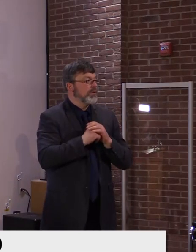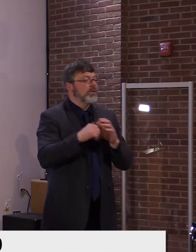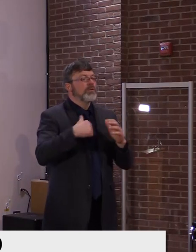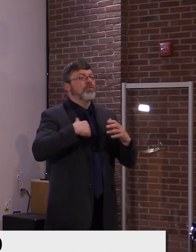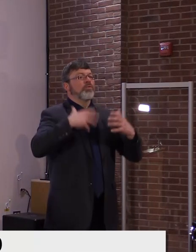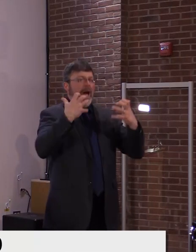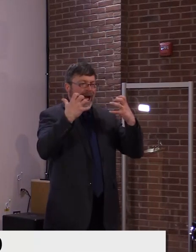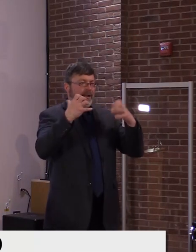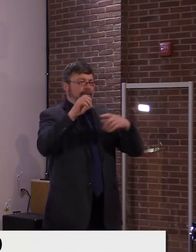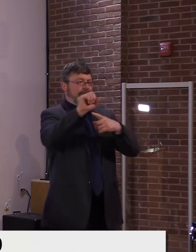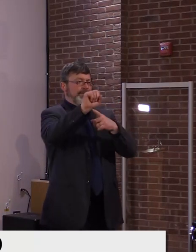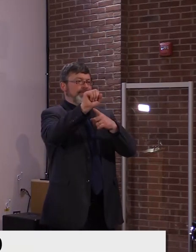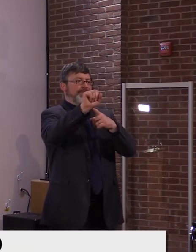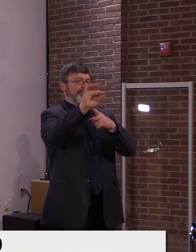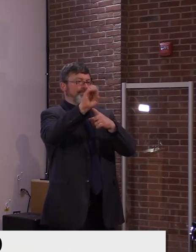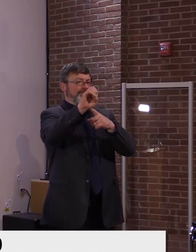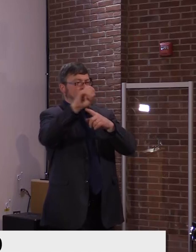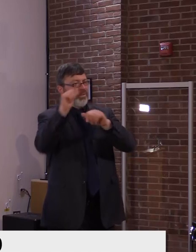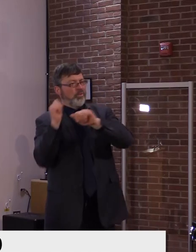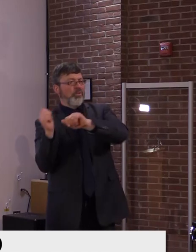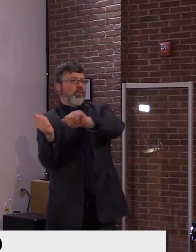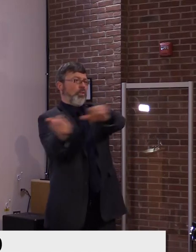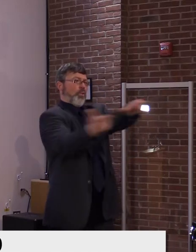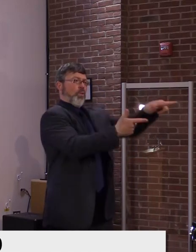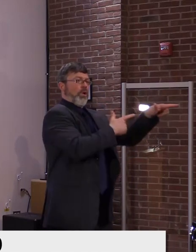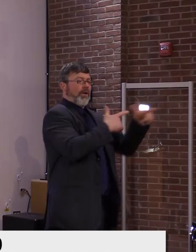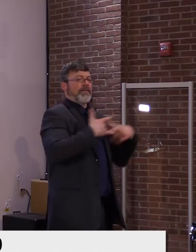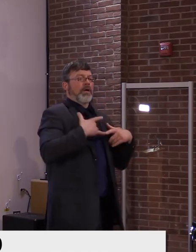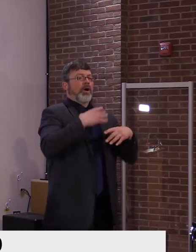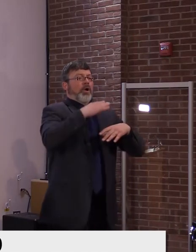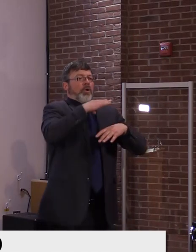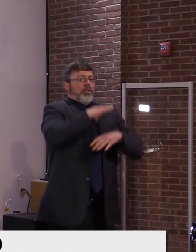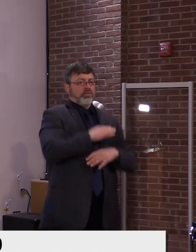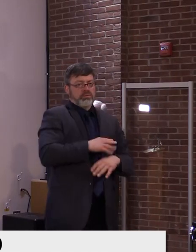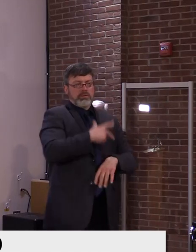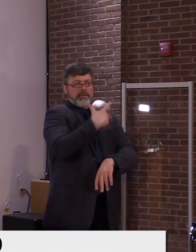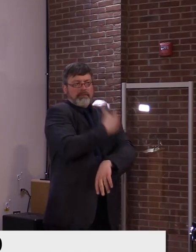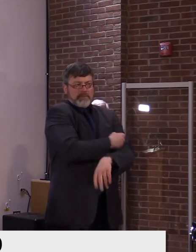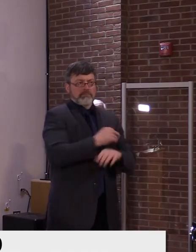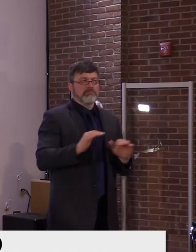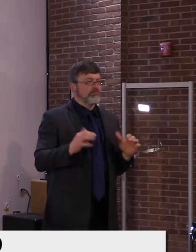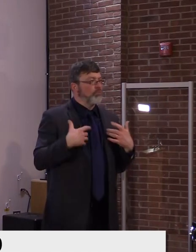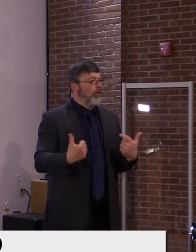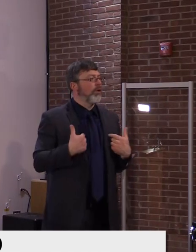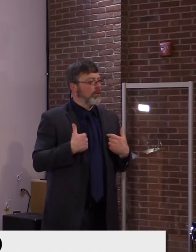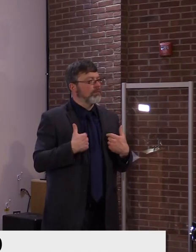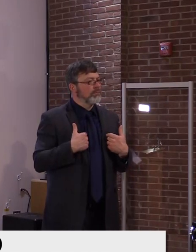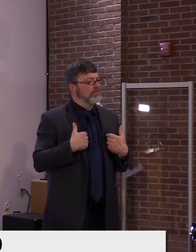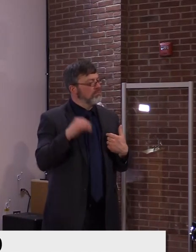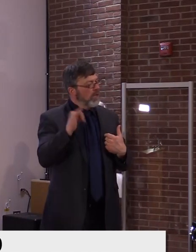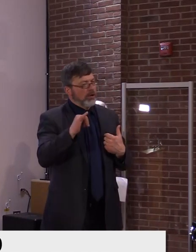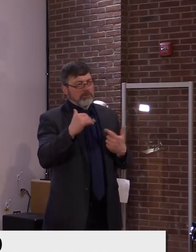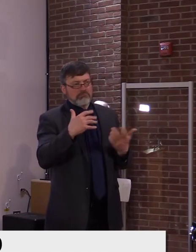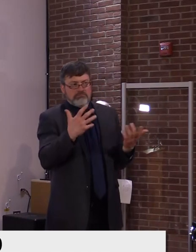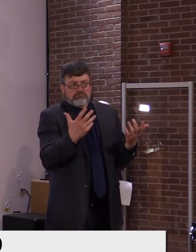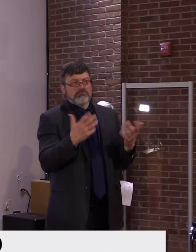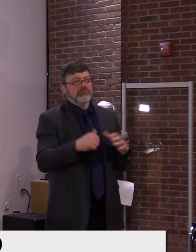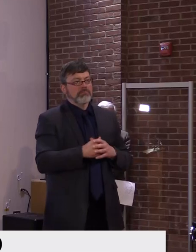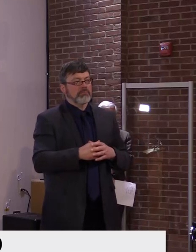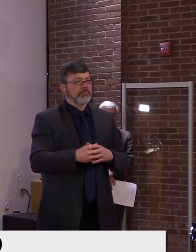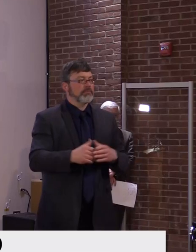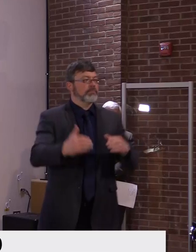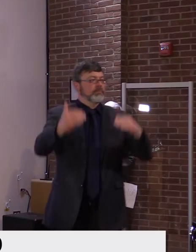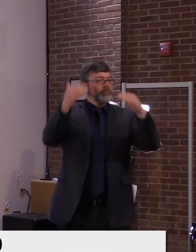stop and reevaluate this? It's being done real time, and I respect that. So then what would you say to the women who kind of